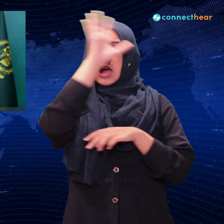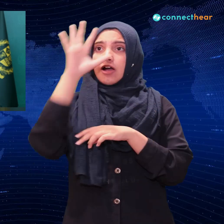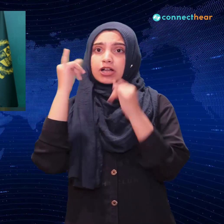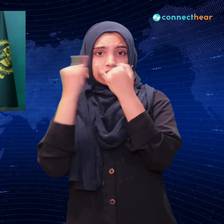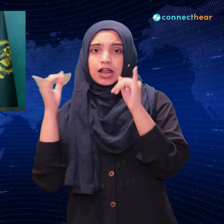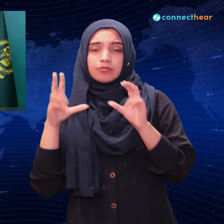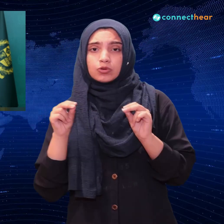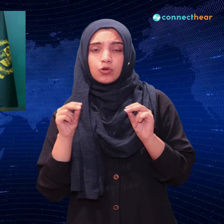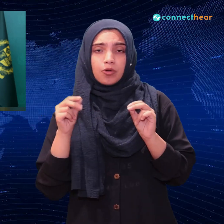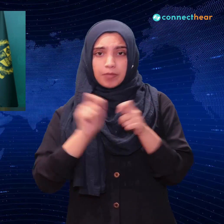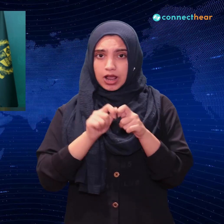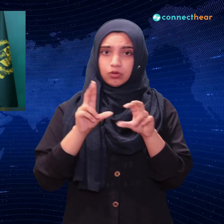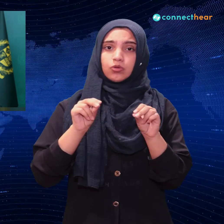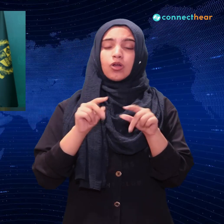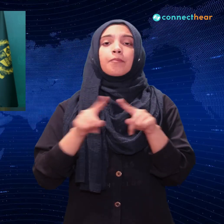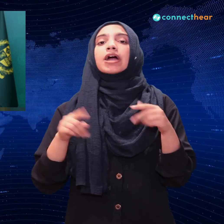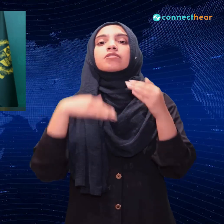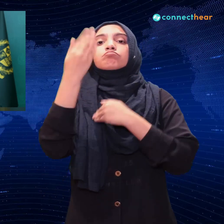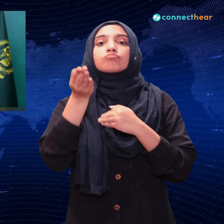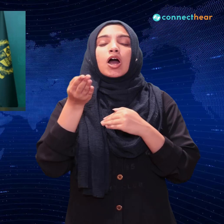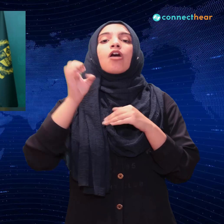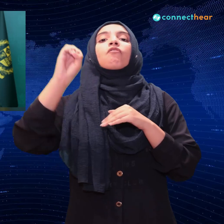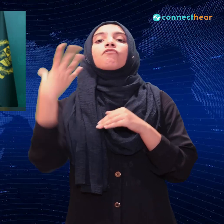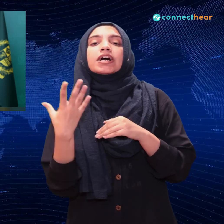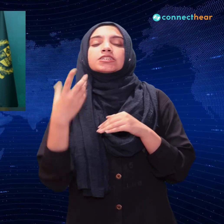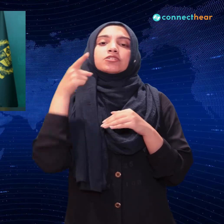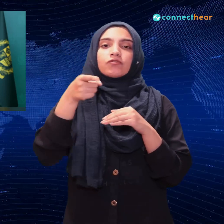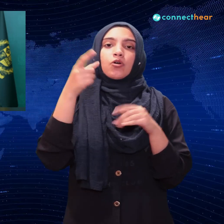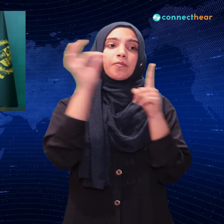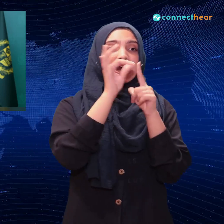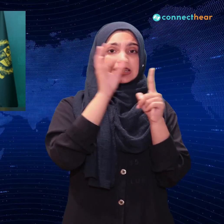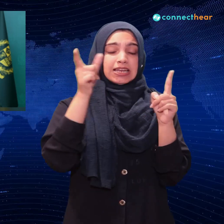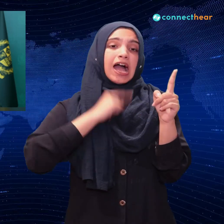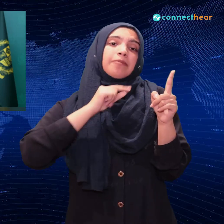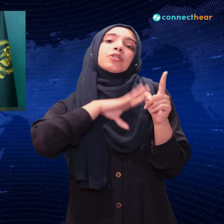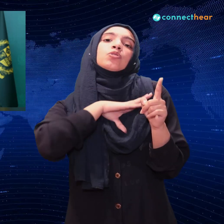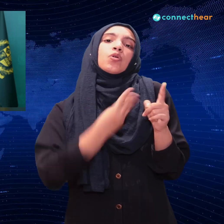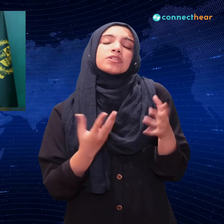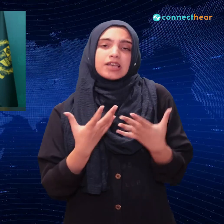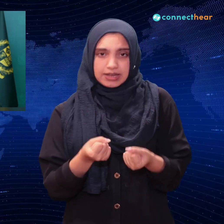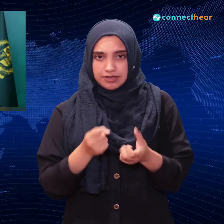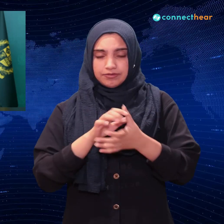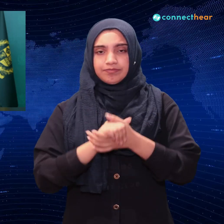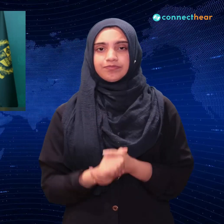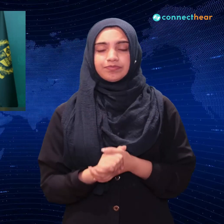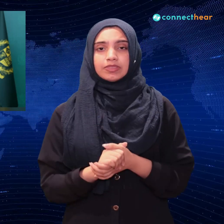global responsibilities, we have embarked upon game-changing environmental